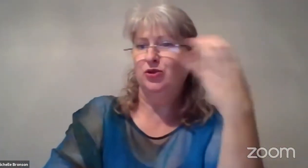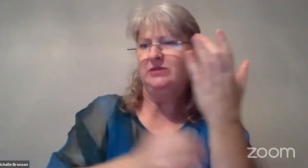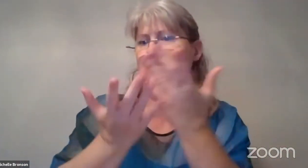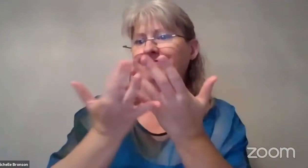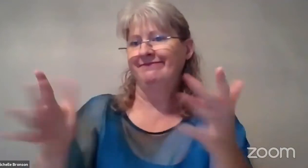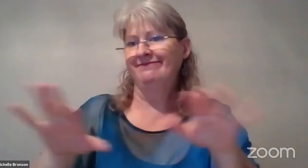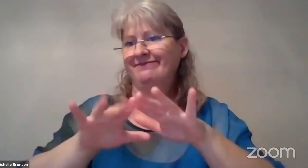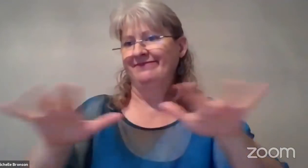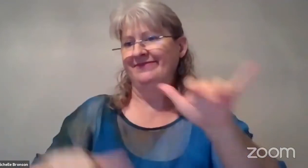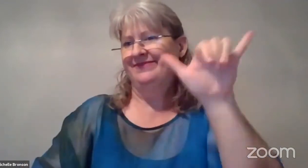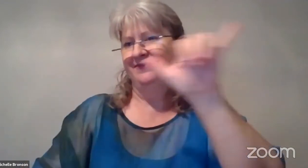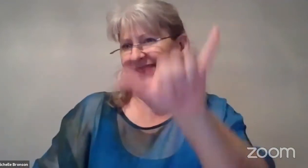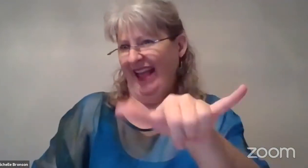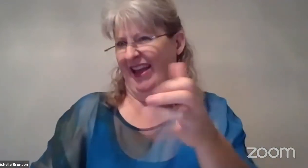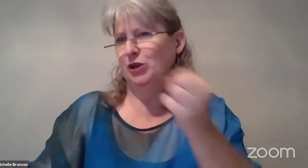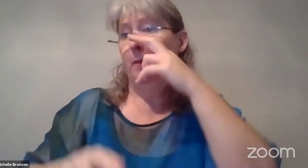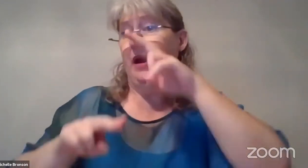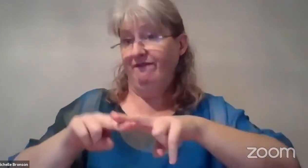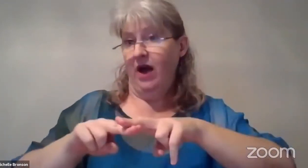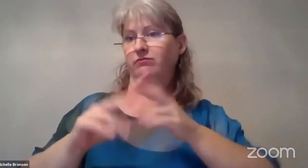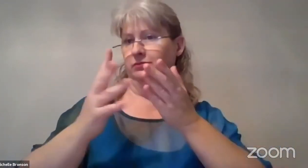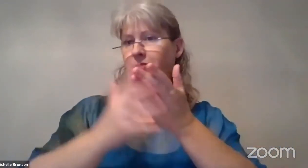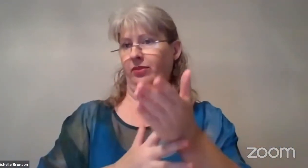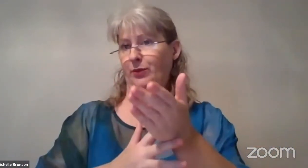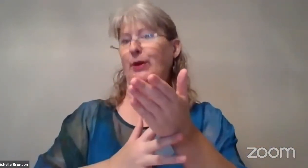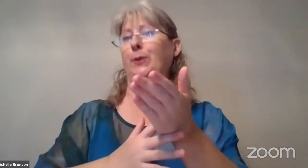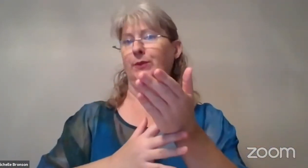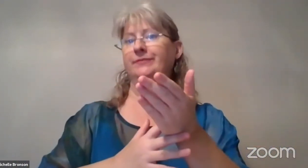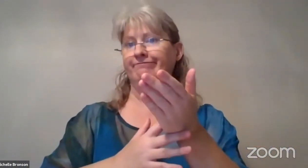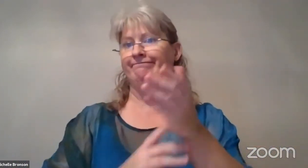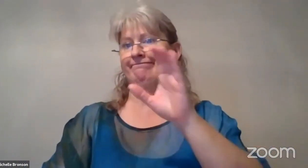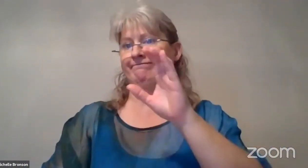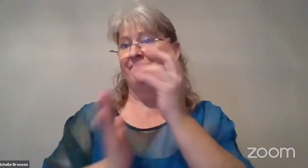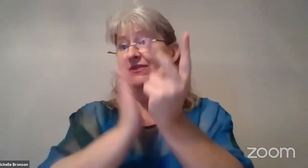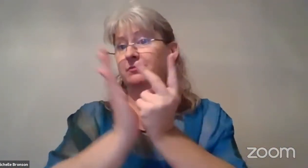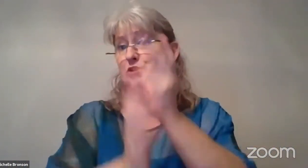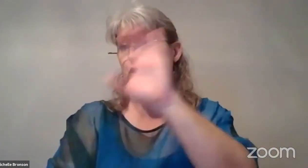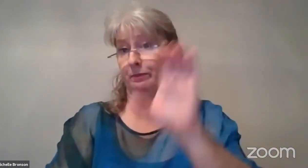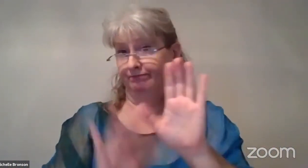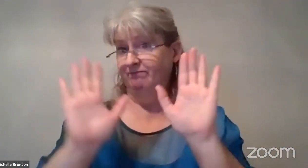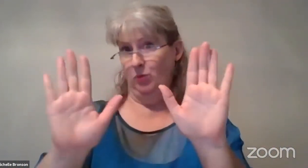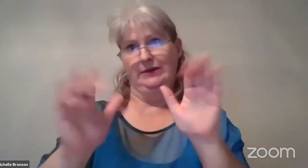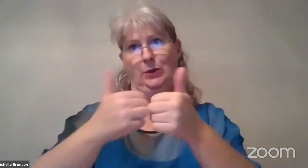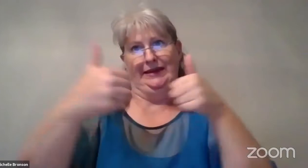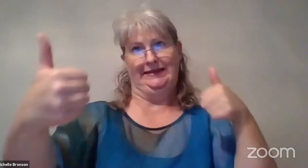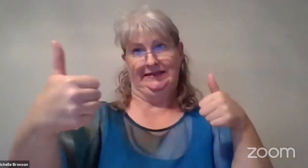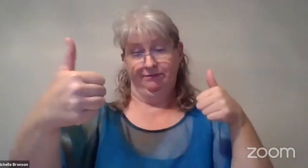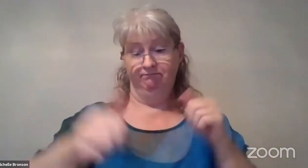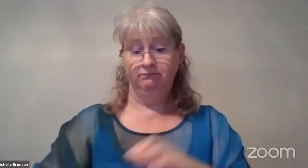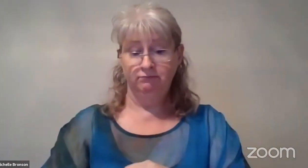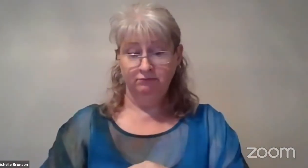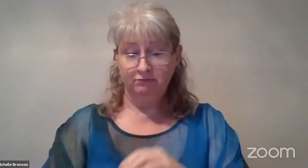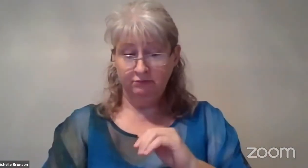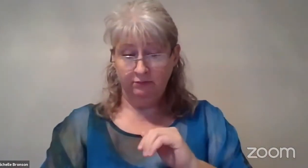maybe car parades, Halloween celebrations, Christmas celebrations, all will be through video,